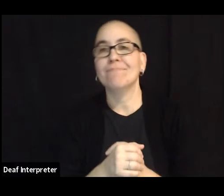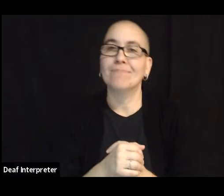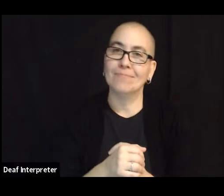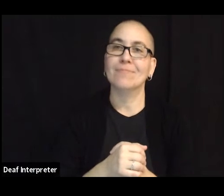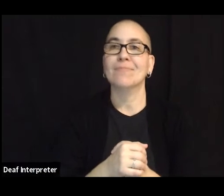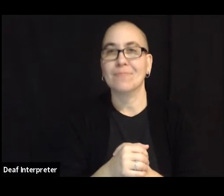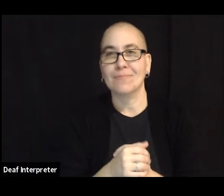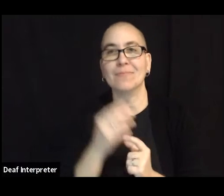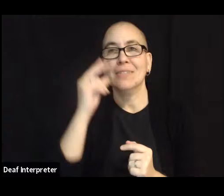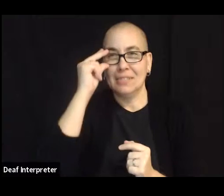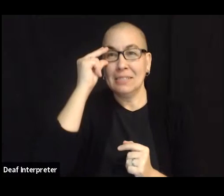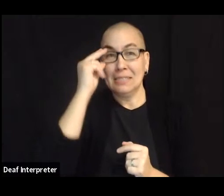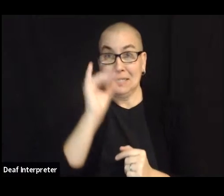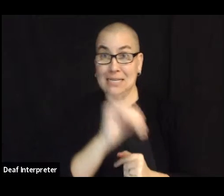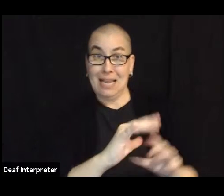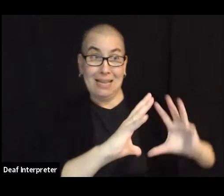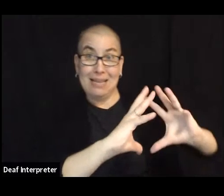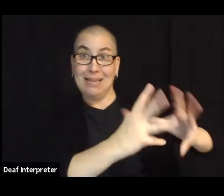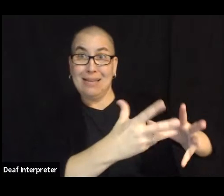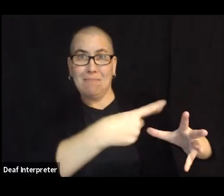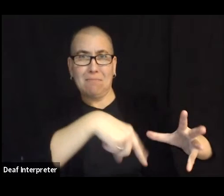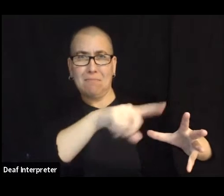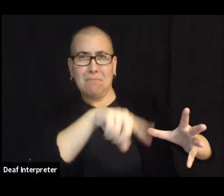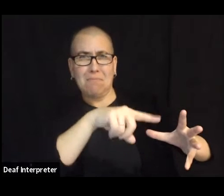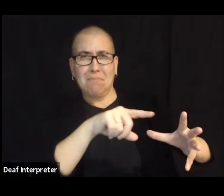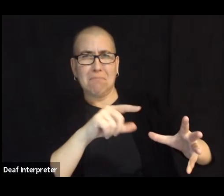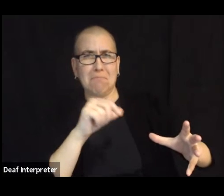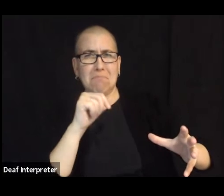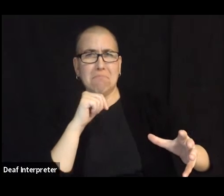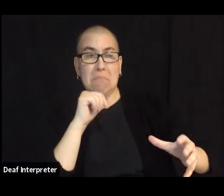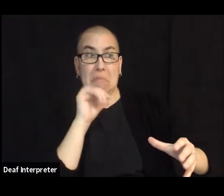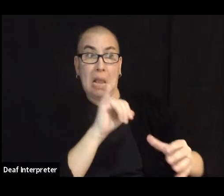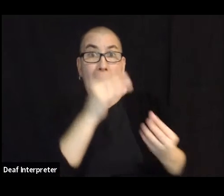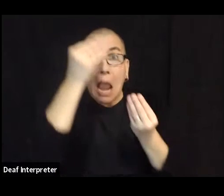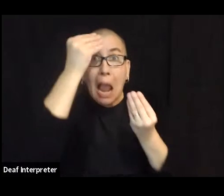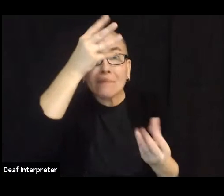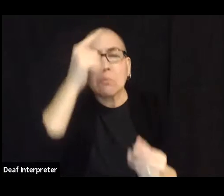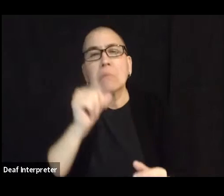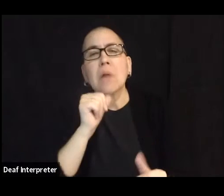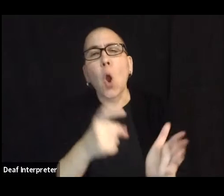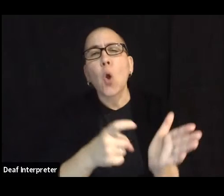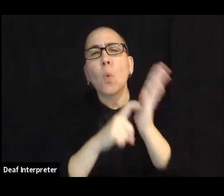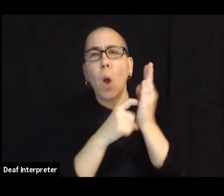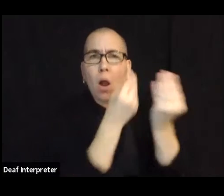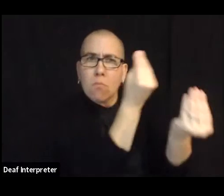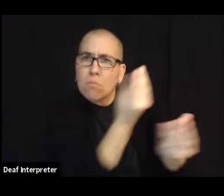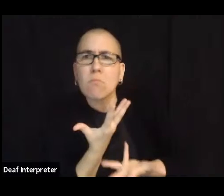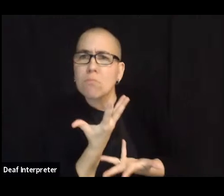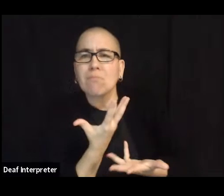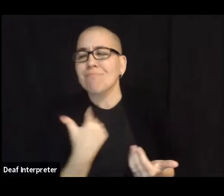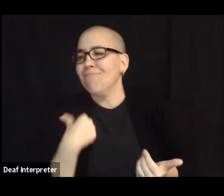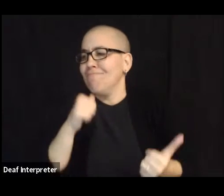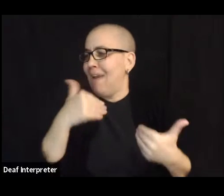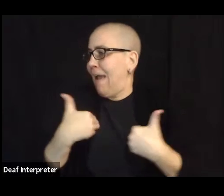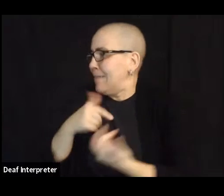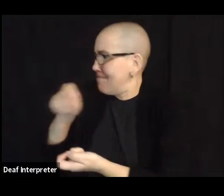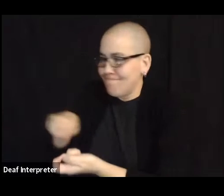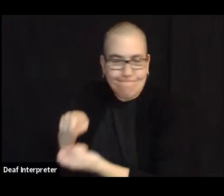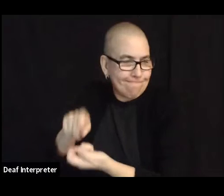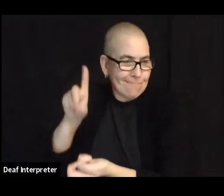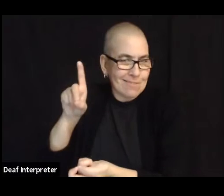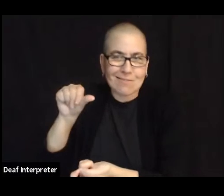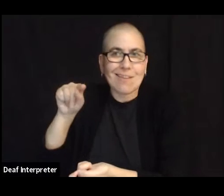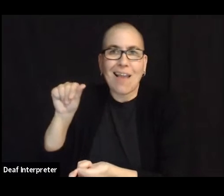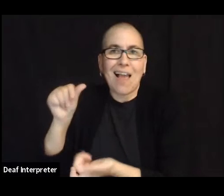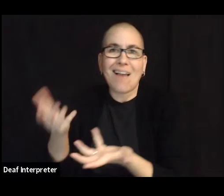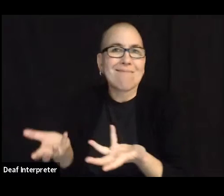to us, so we don't have data that we can actually speak to. But yes, that will mean that there's a number of additional people